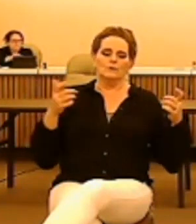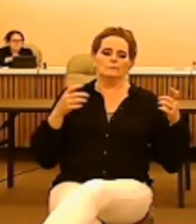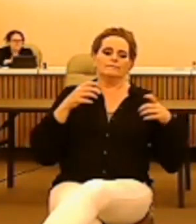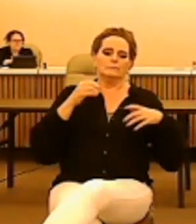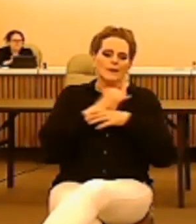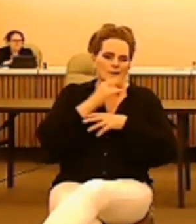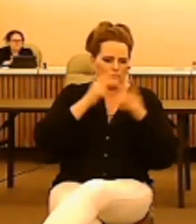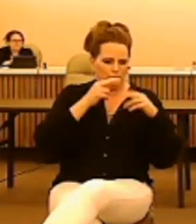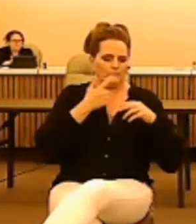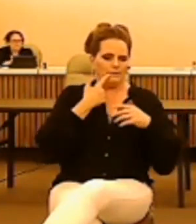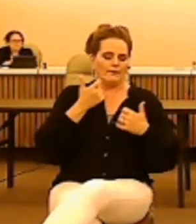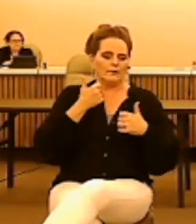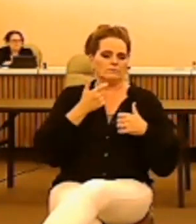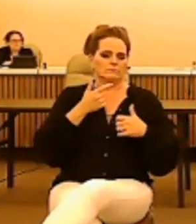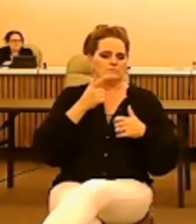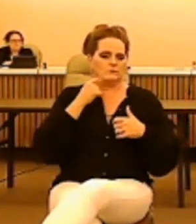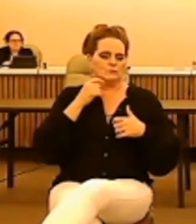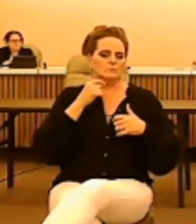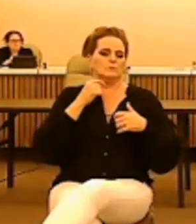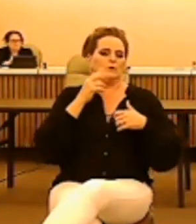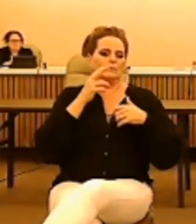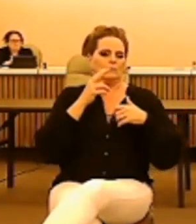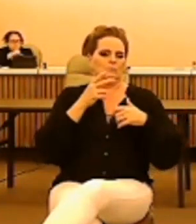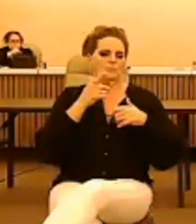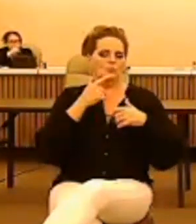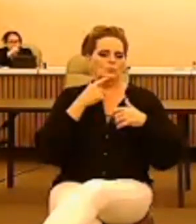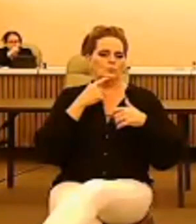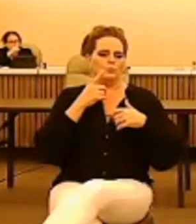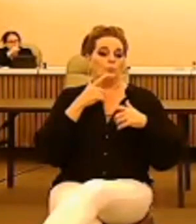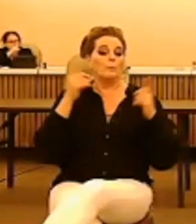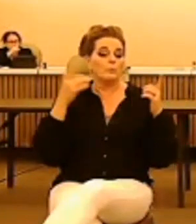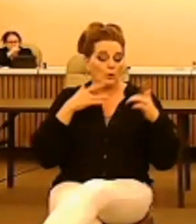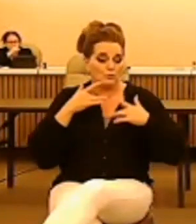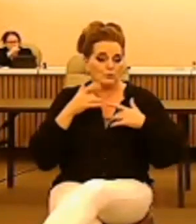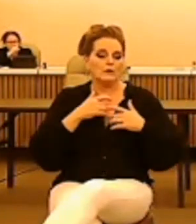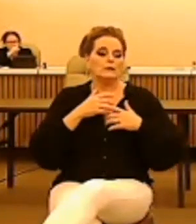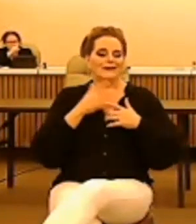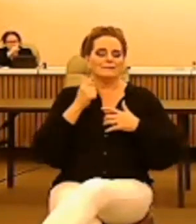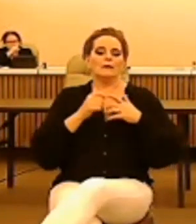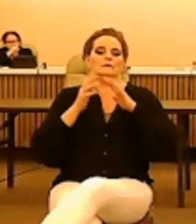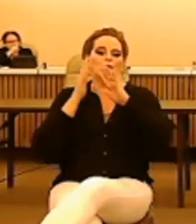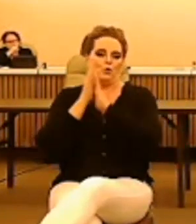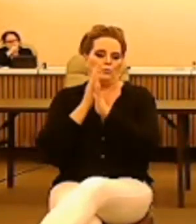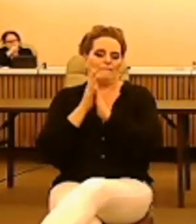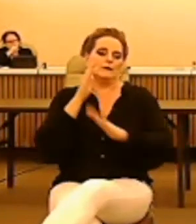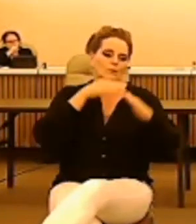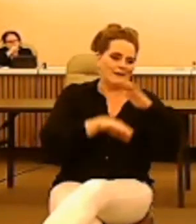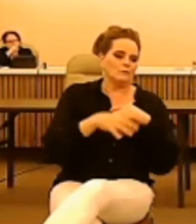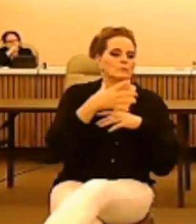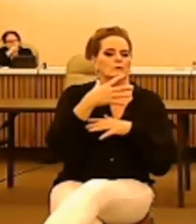industrial building they're going to put in, a huge concern was the amount of semi-traffic that would be coming in and out of the district.